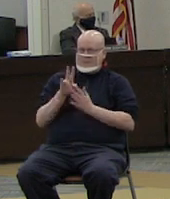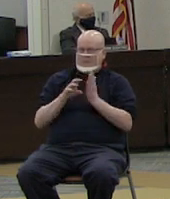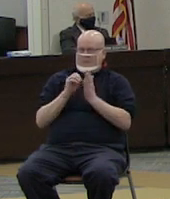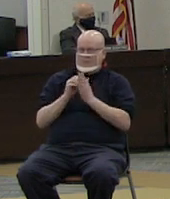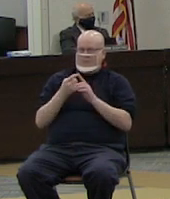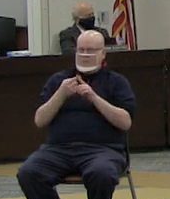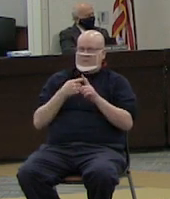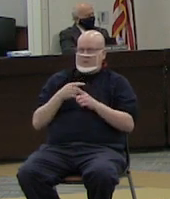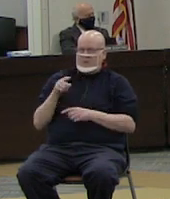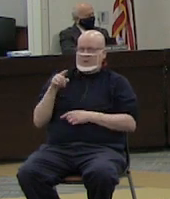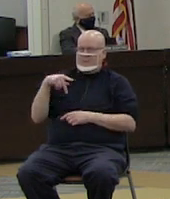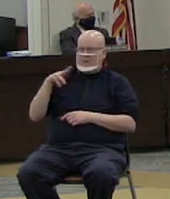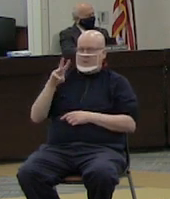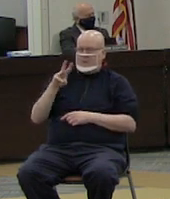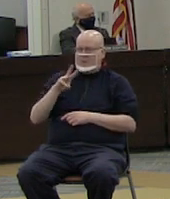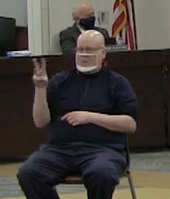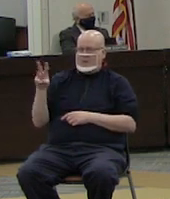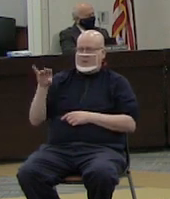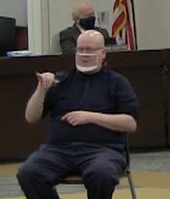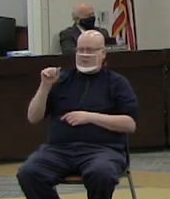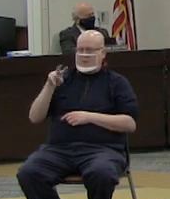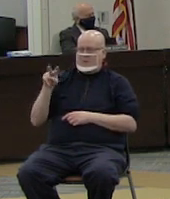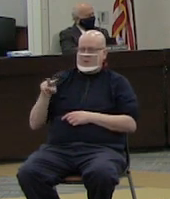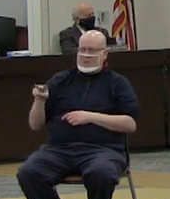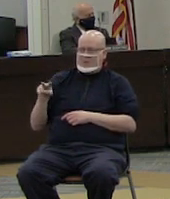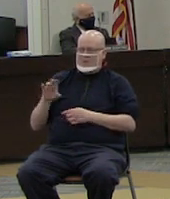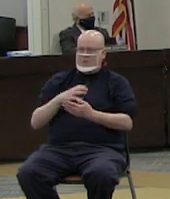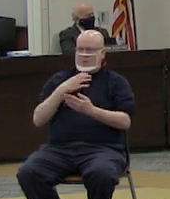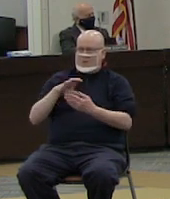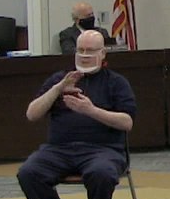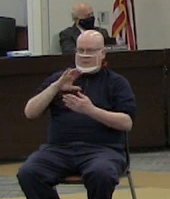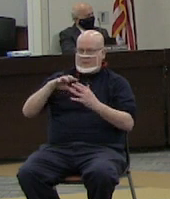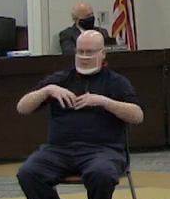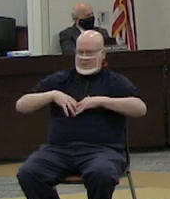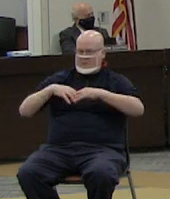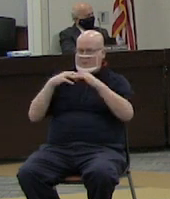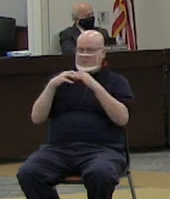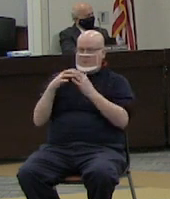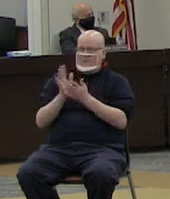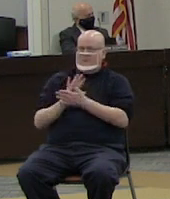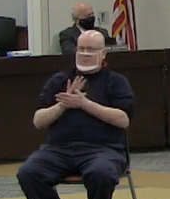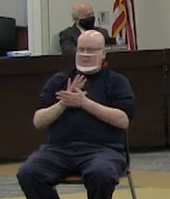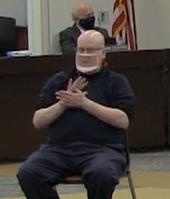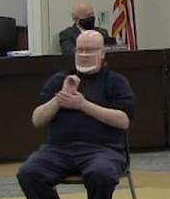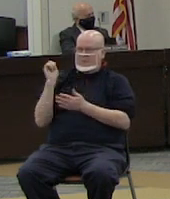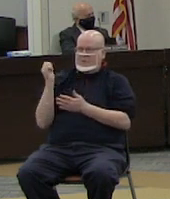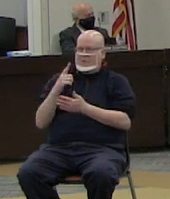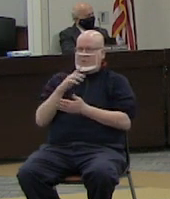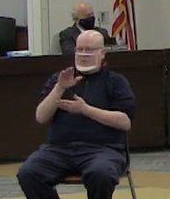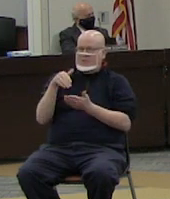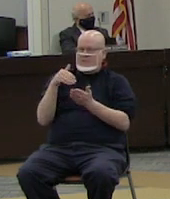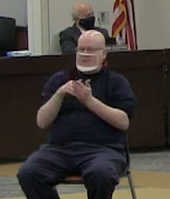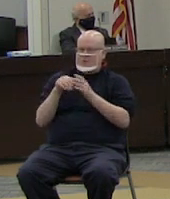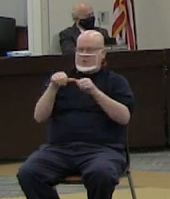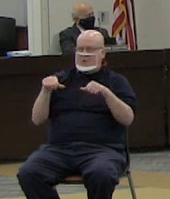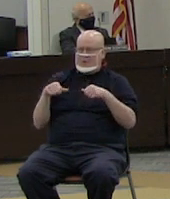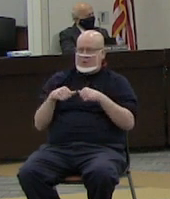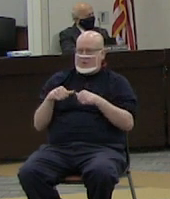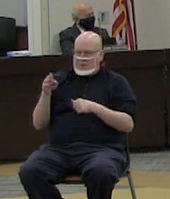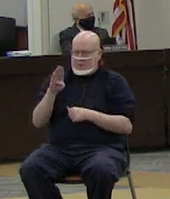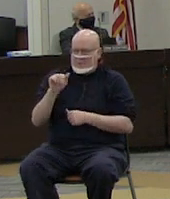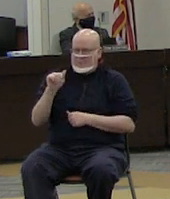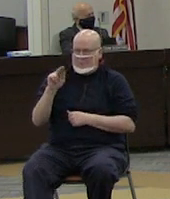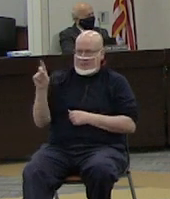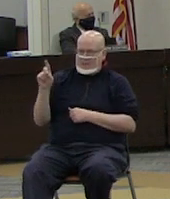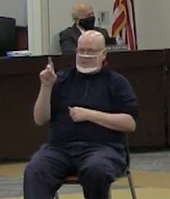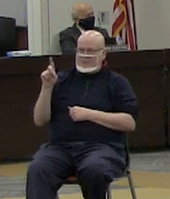the Parkway West Jazz Choir that they were able to put together. A video by all of the central area bands, which